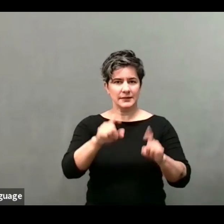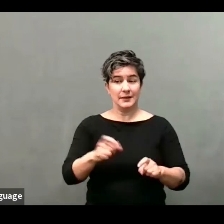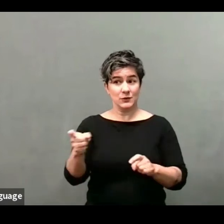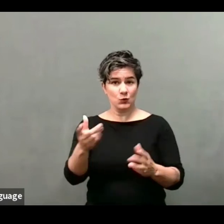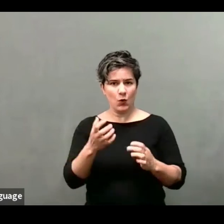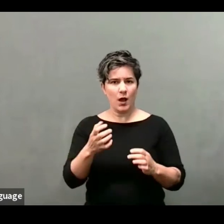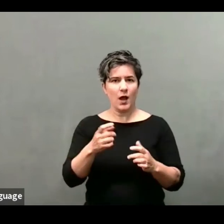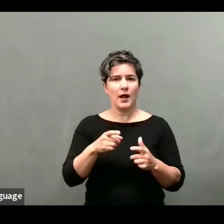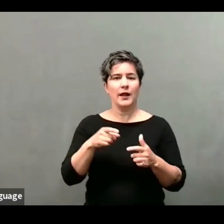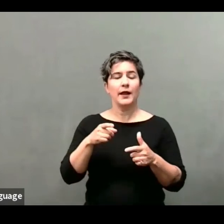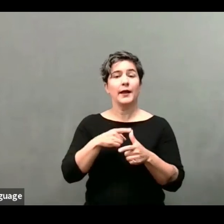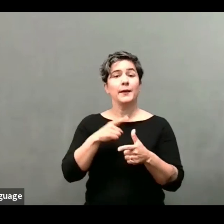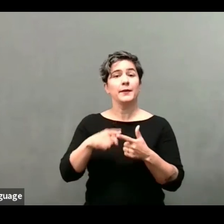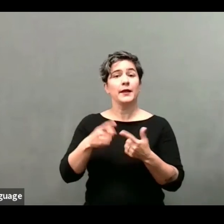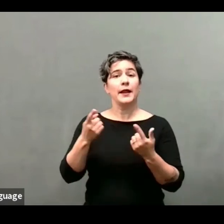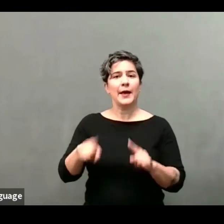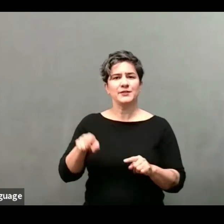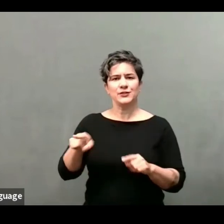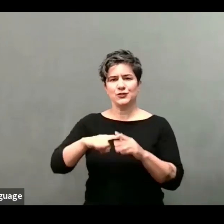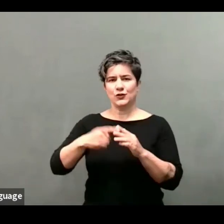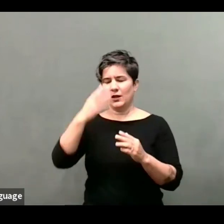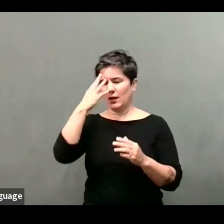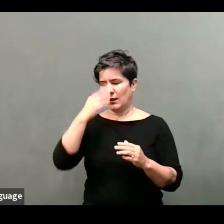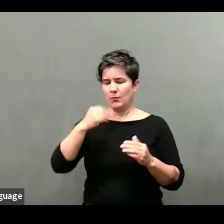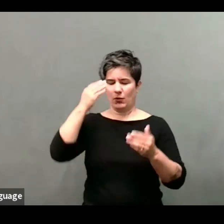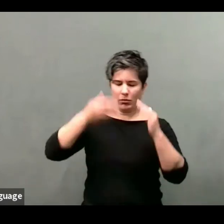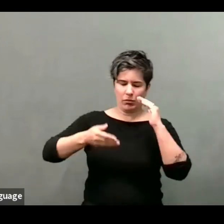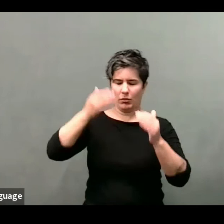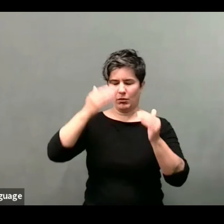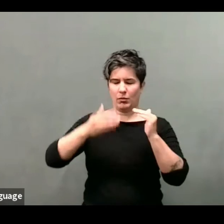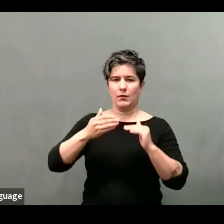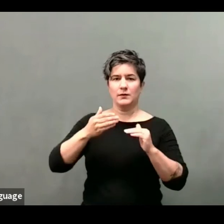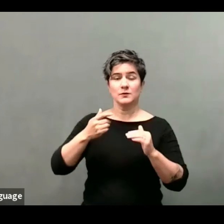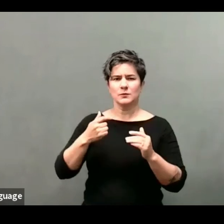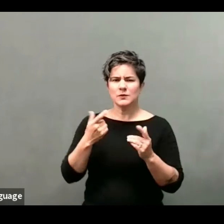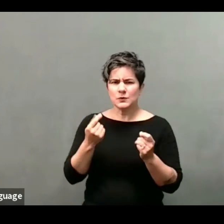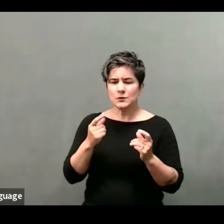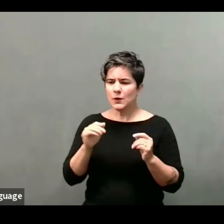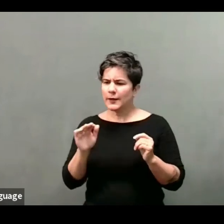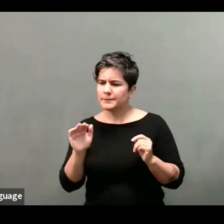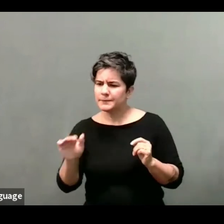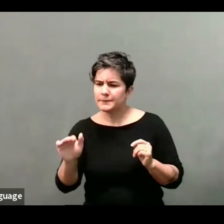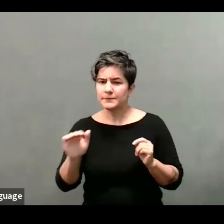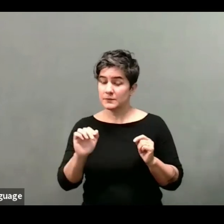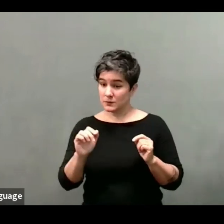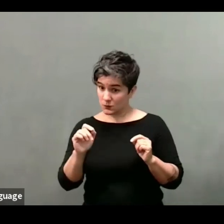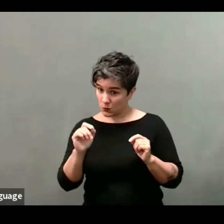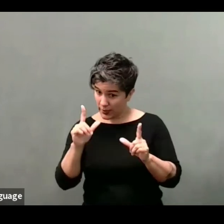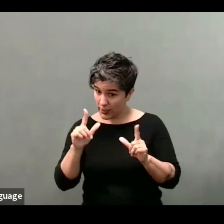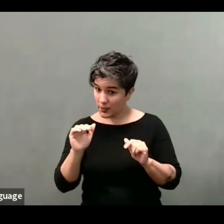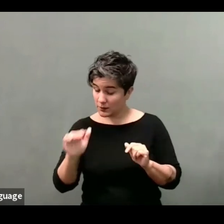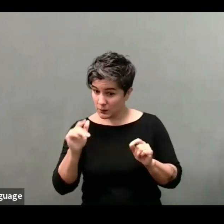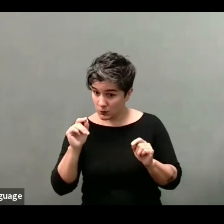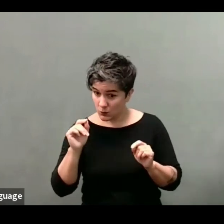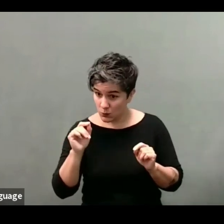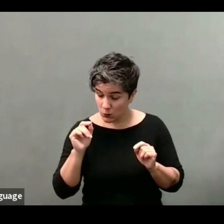And so the way that I handled it was to gently wake her up a couple times, keep checking back